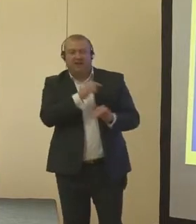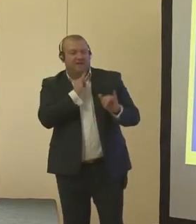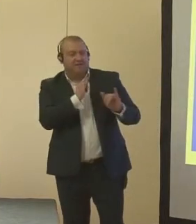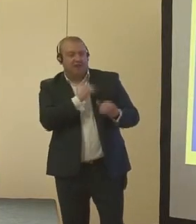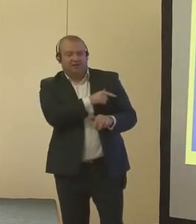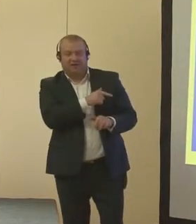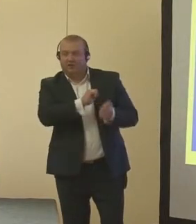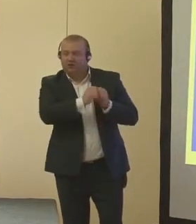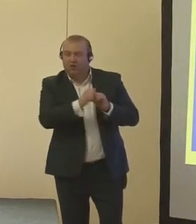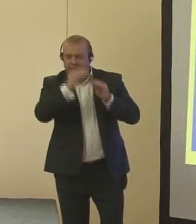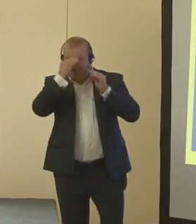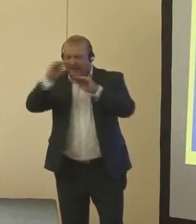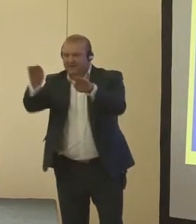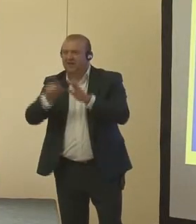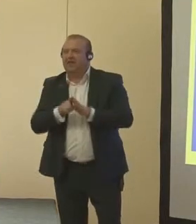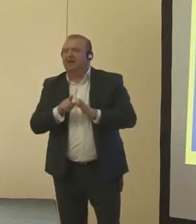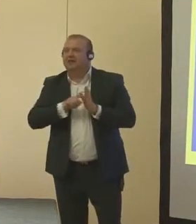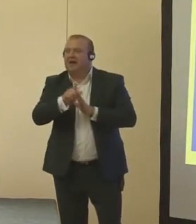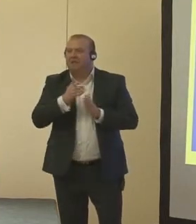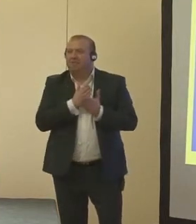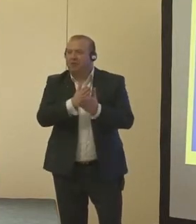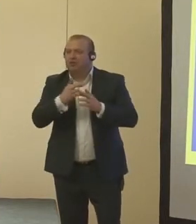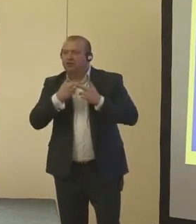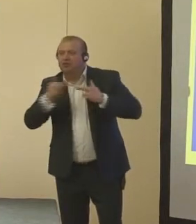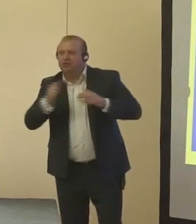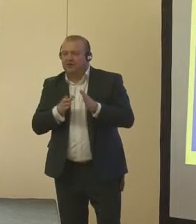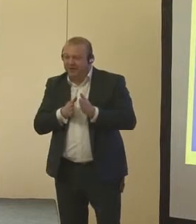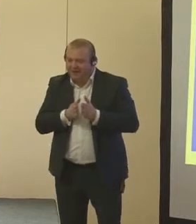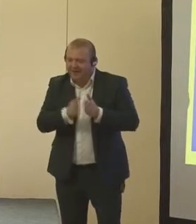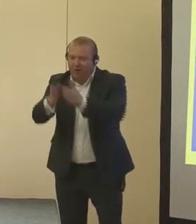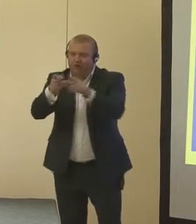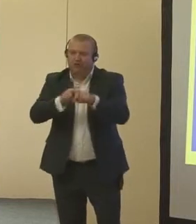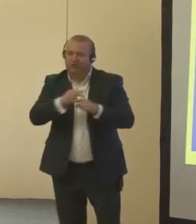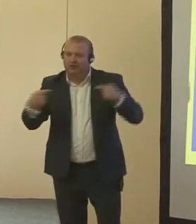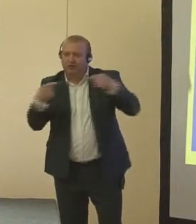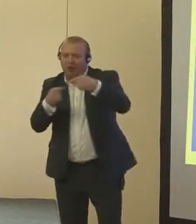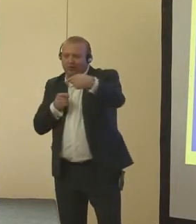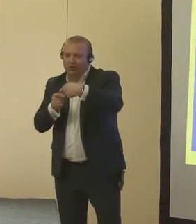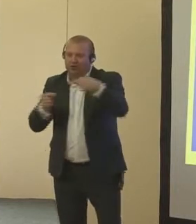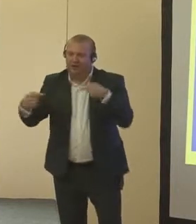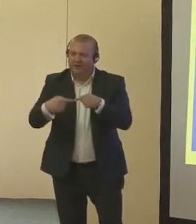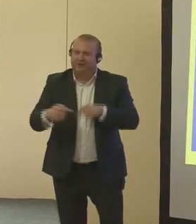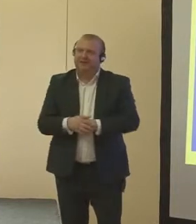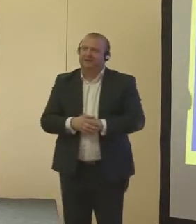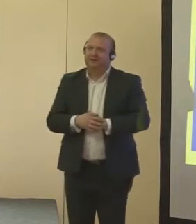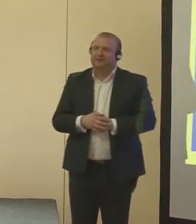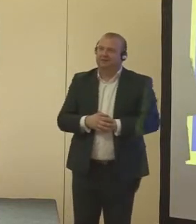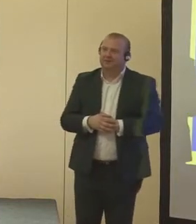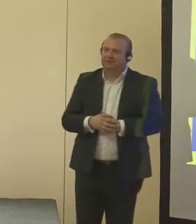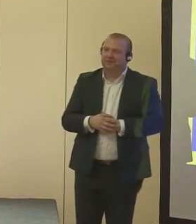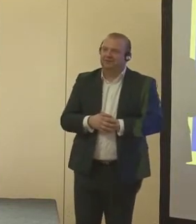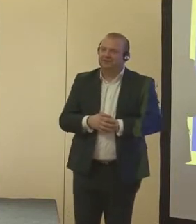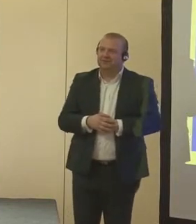these single elements are made accessible, there's often things that work across the different elements, like the structuring